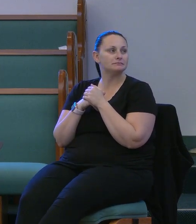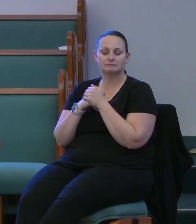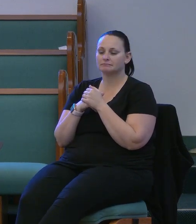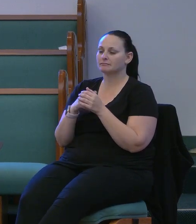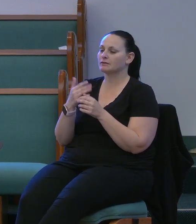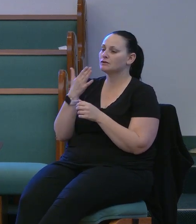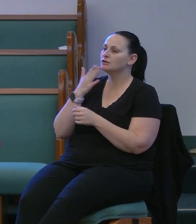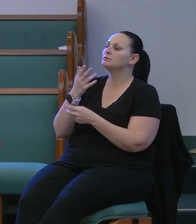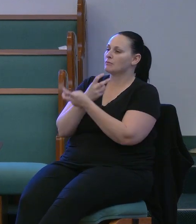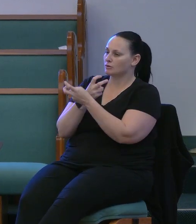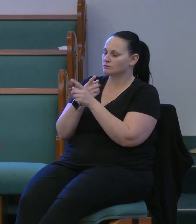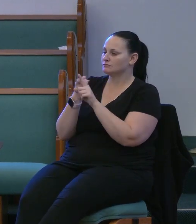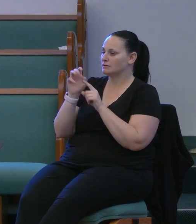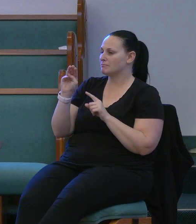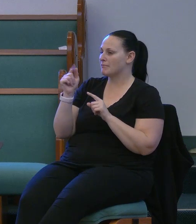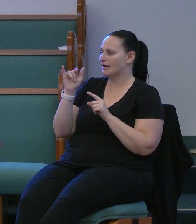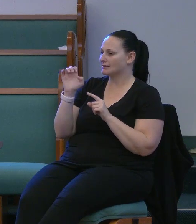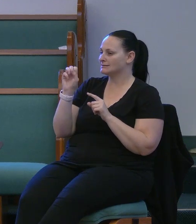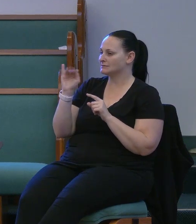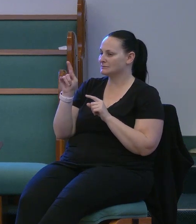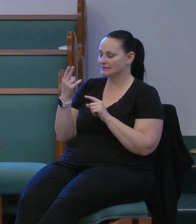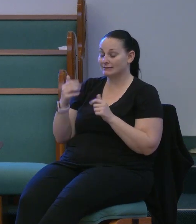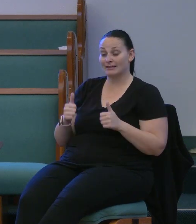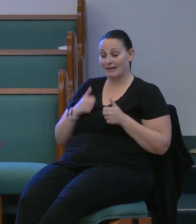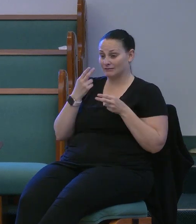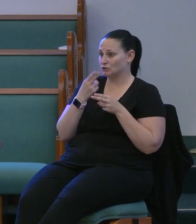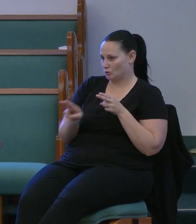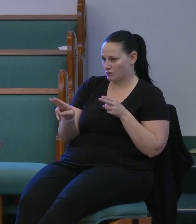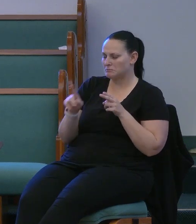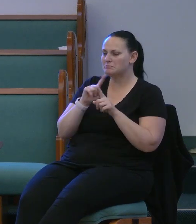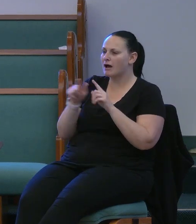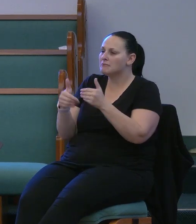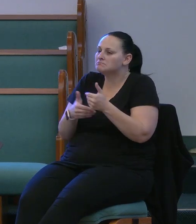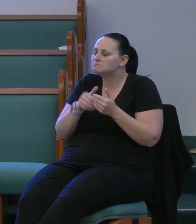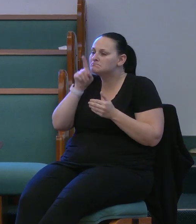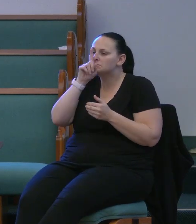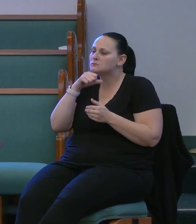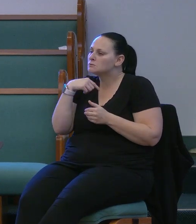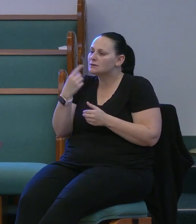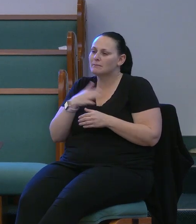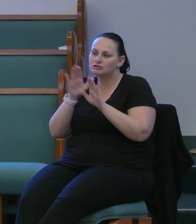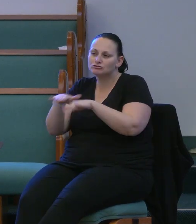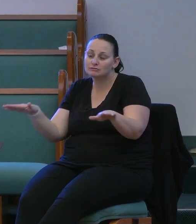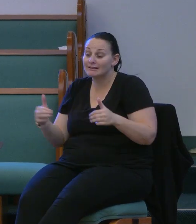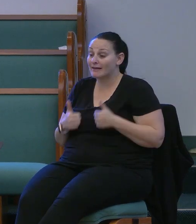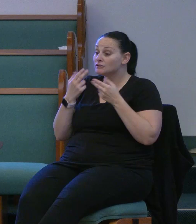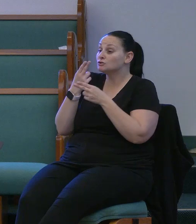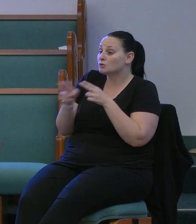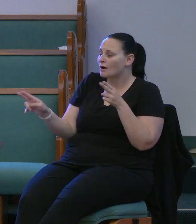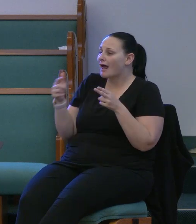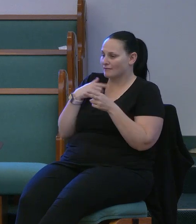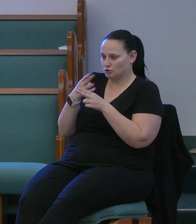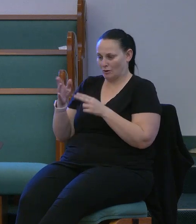Good Bones by Maggie Smith. Life is short. Though I keep this from my children. Life is short, and I've